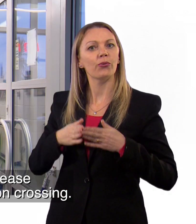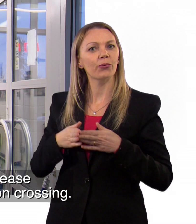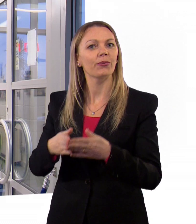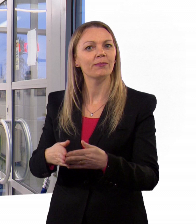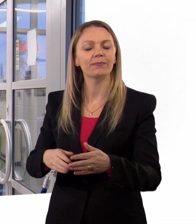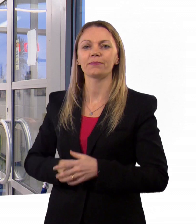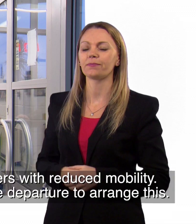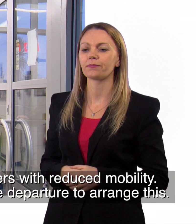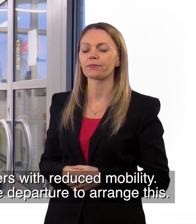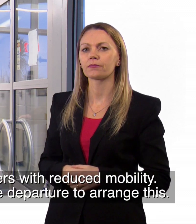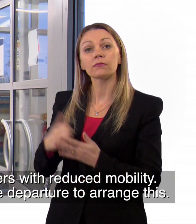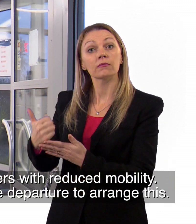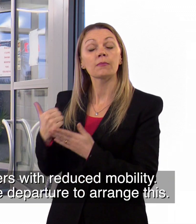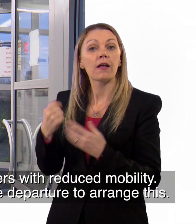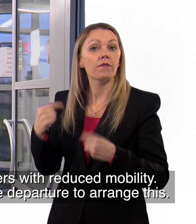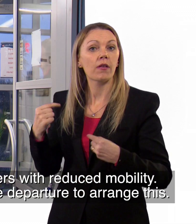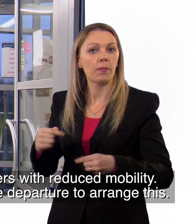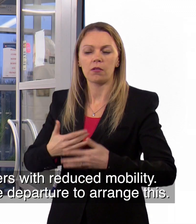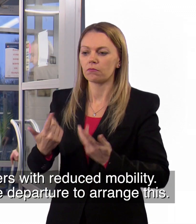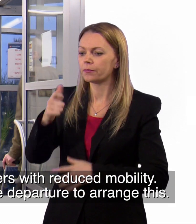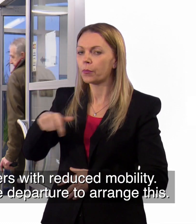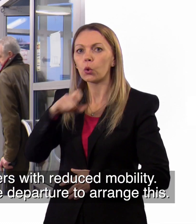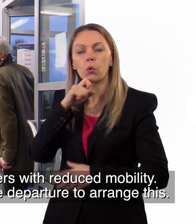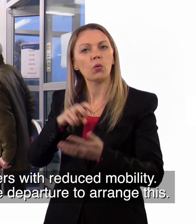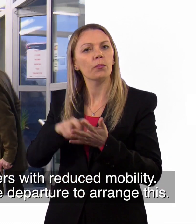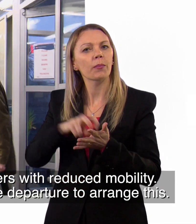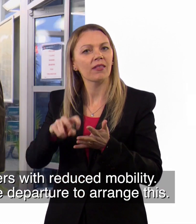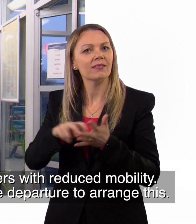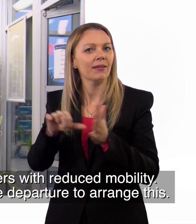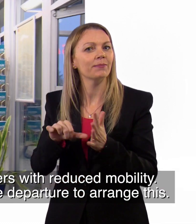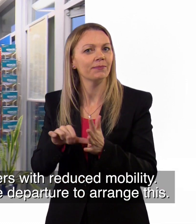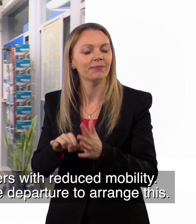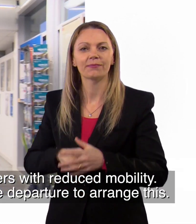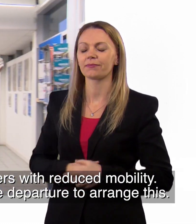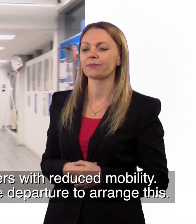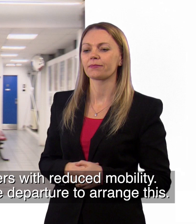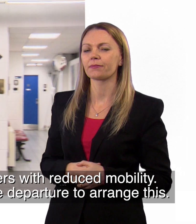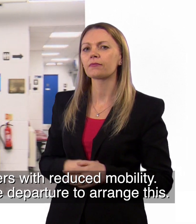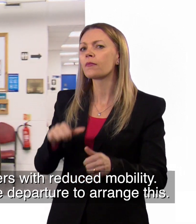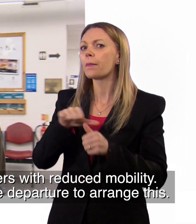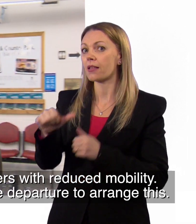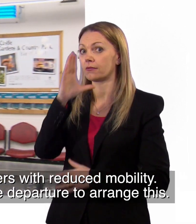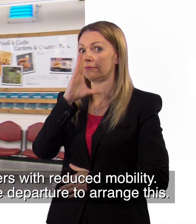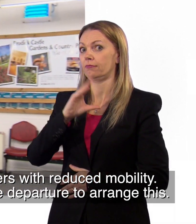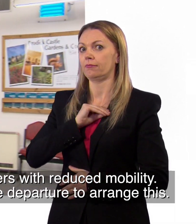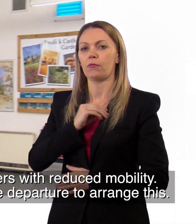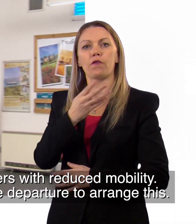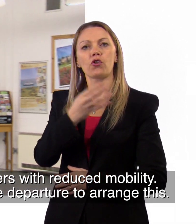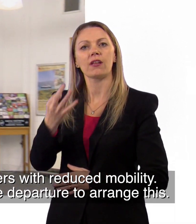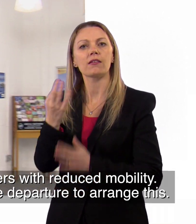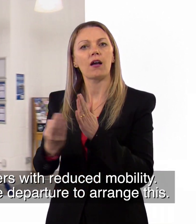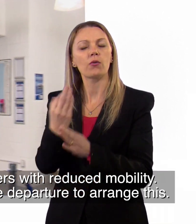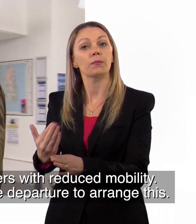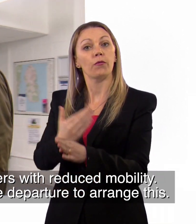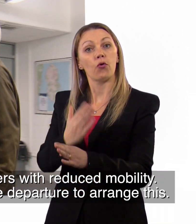crossing. Assistance is available to passengers with reduced mobility. It's best to contact us 48